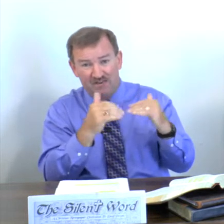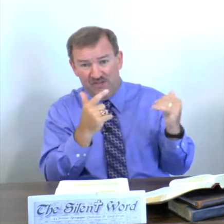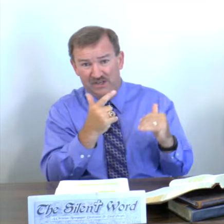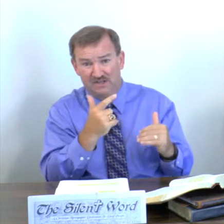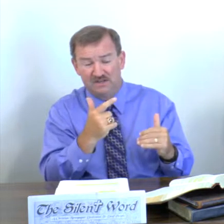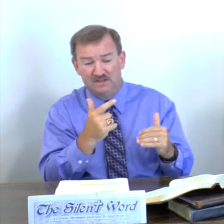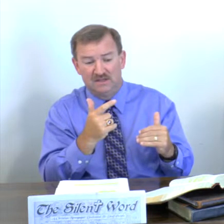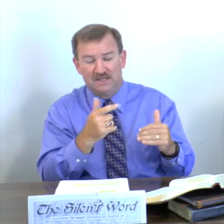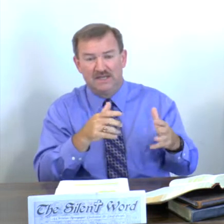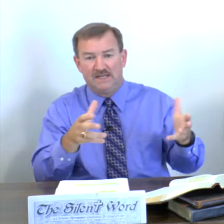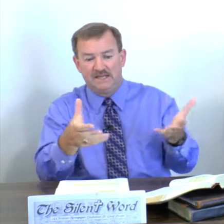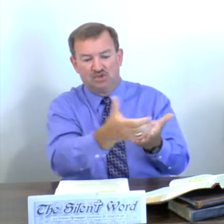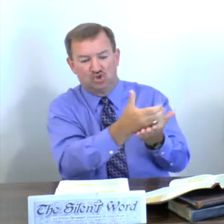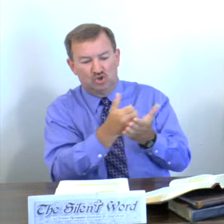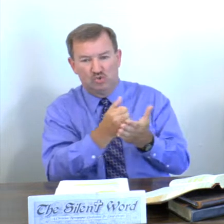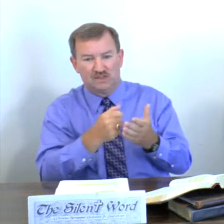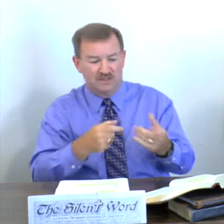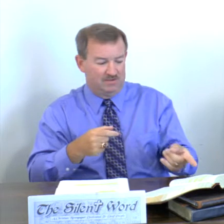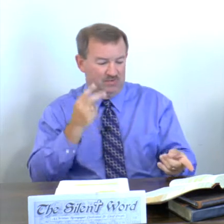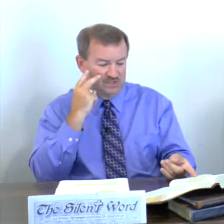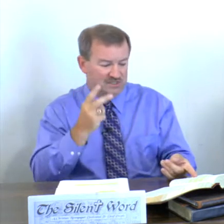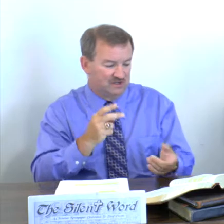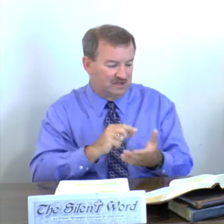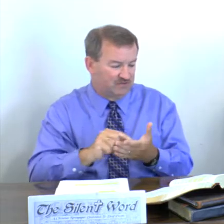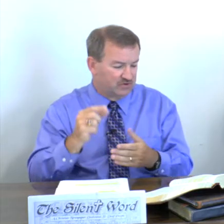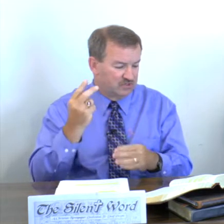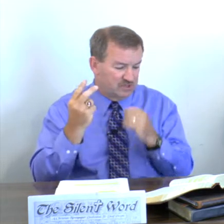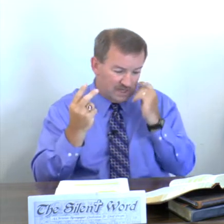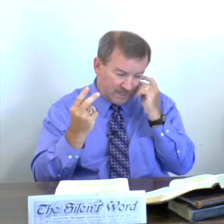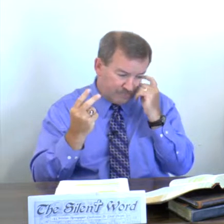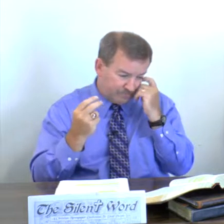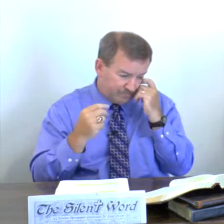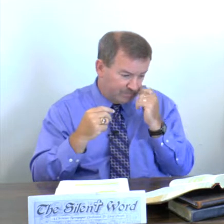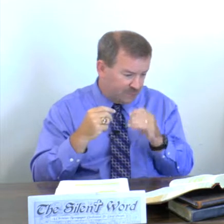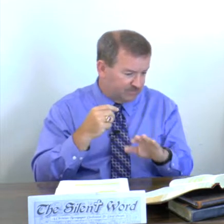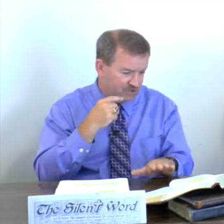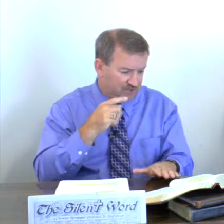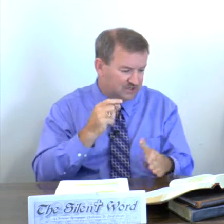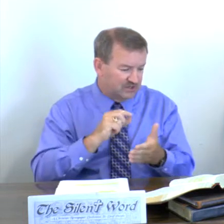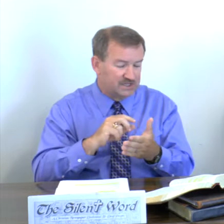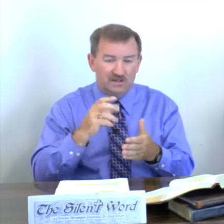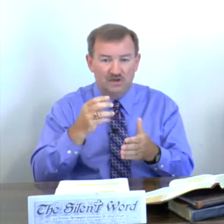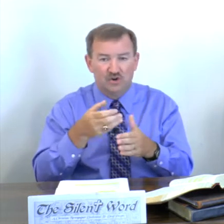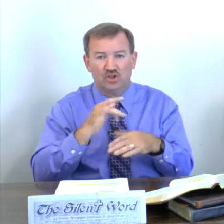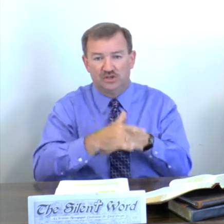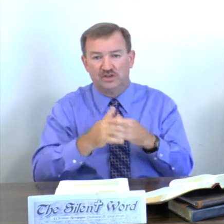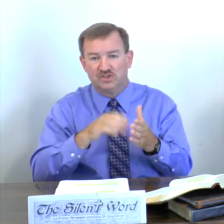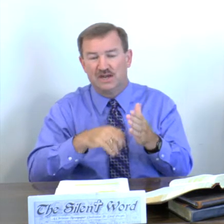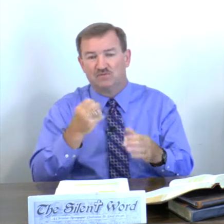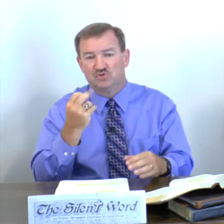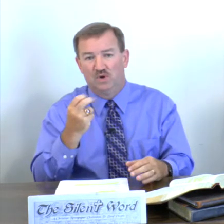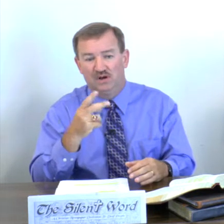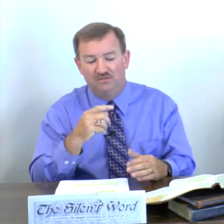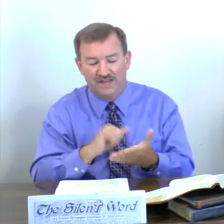heaven, he took with him, and we saw it in verse, we saw it in earlier in chapter 12, that